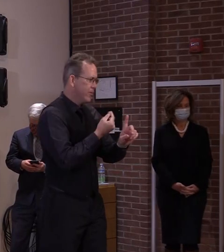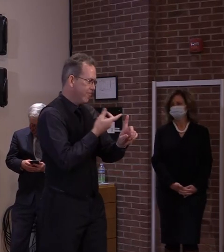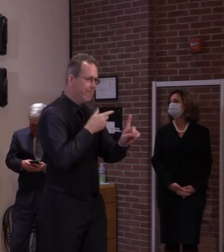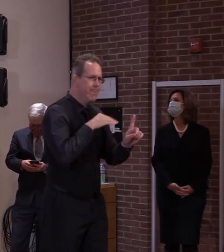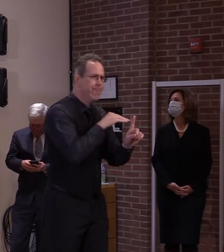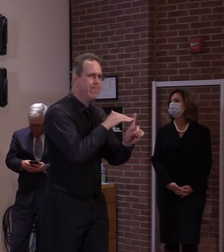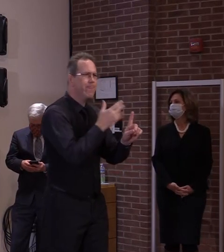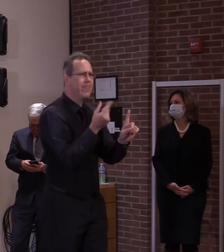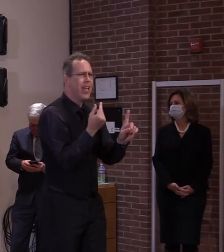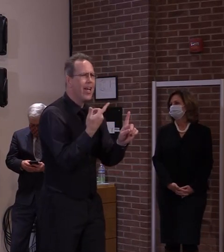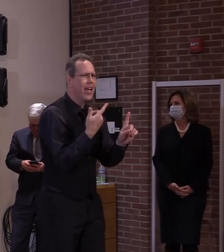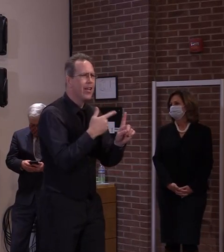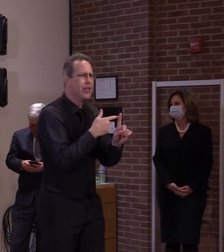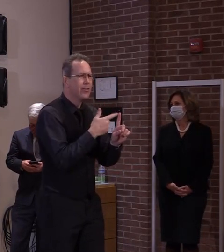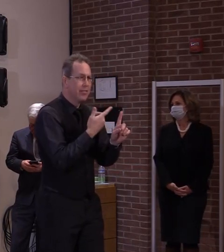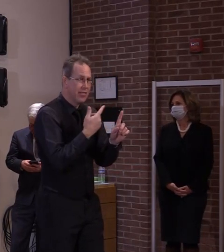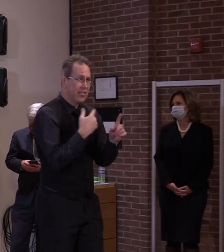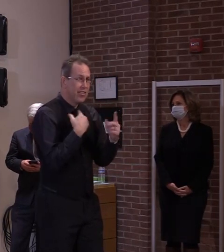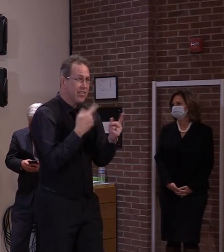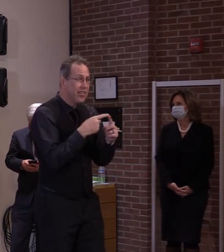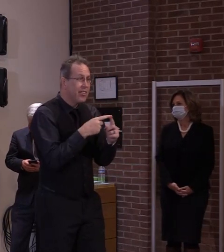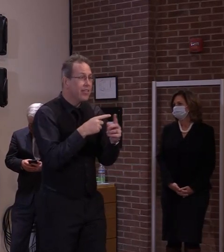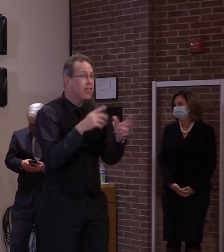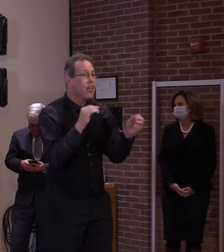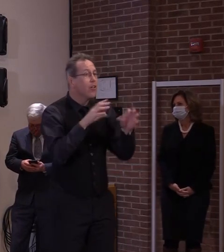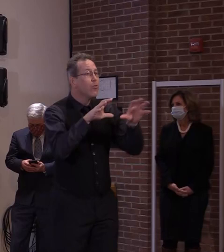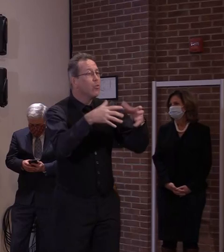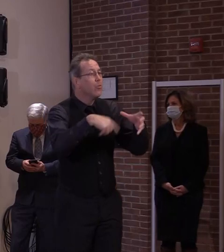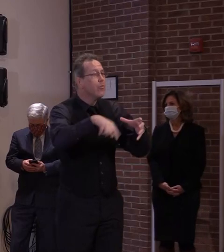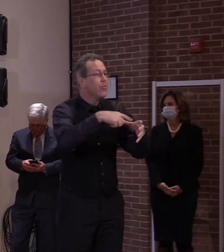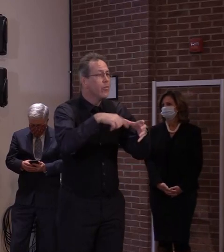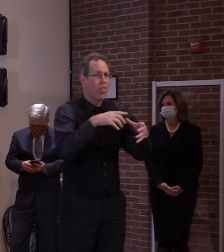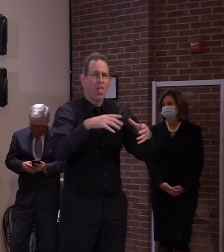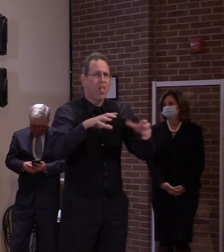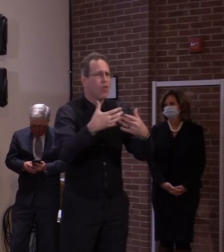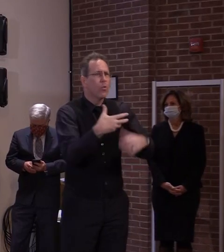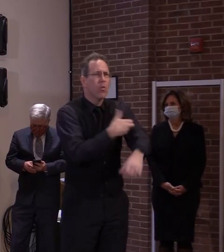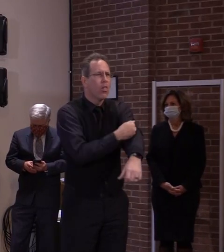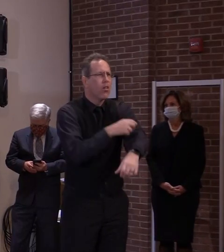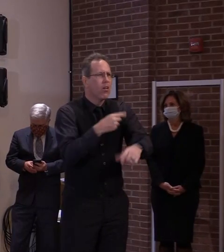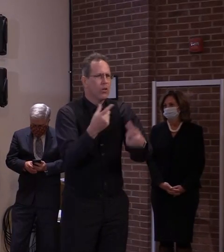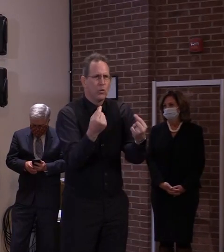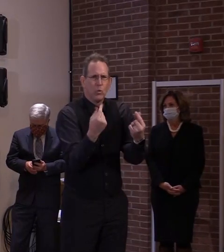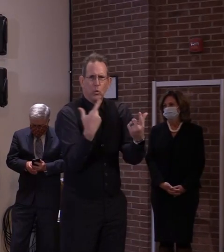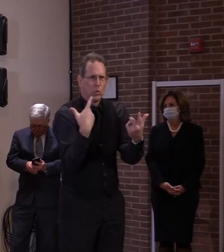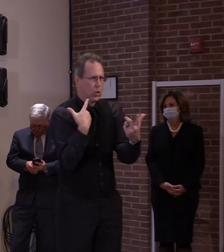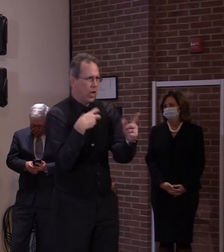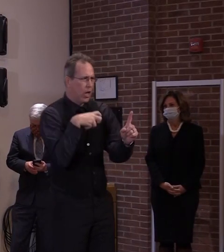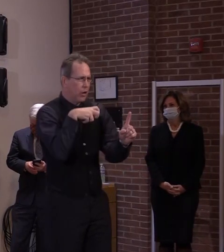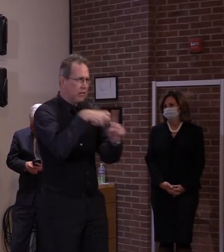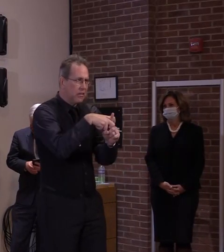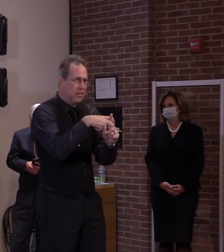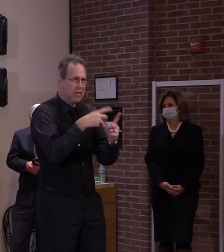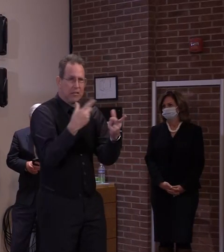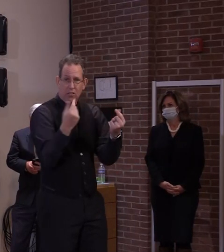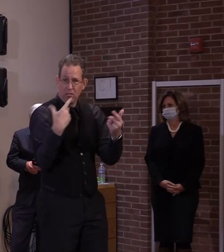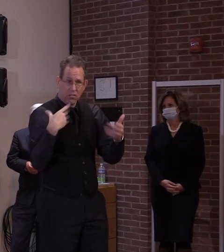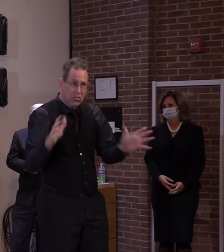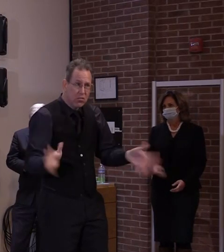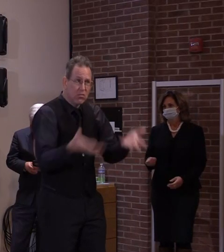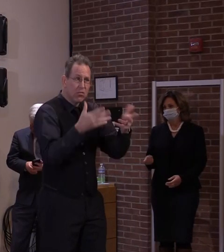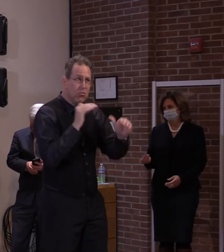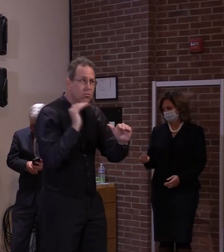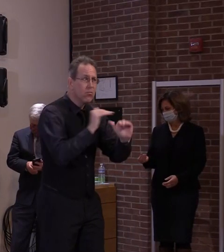vaccinated, but what are we doing to convince folks to get vaccinated? And also, what might we